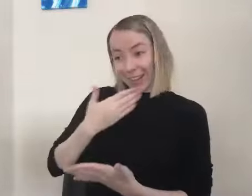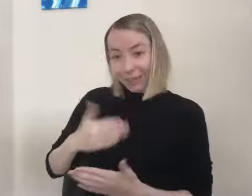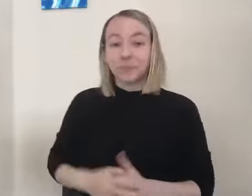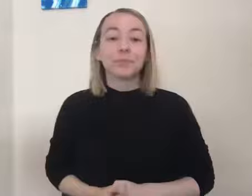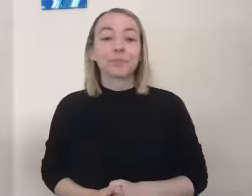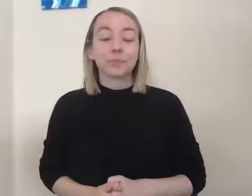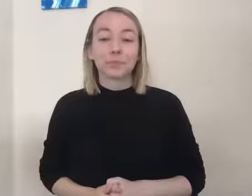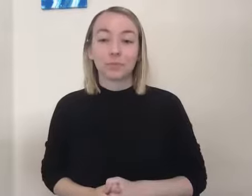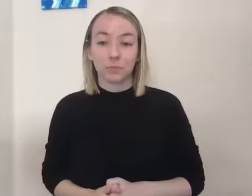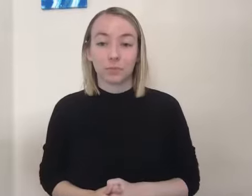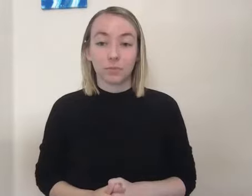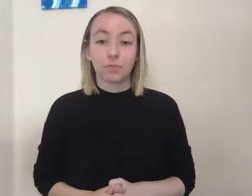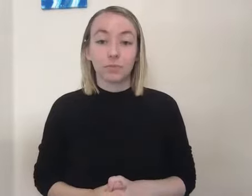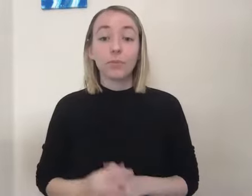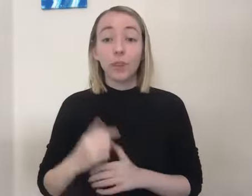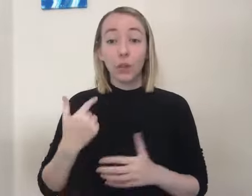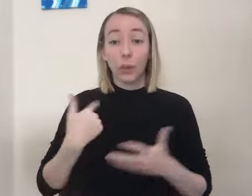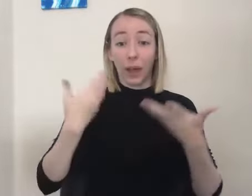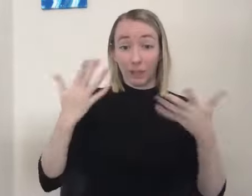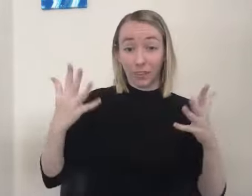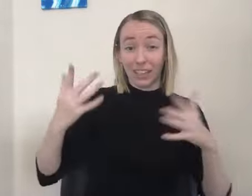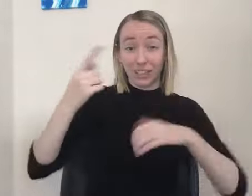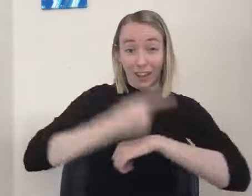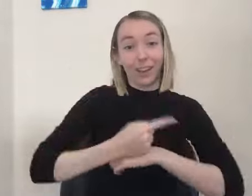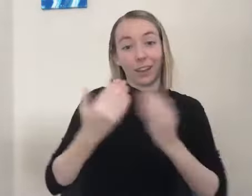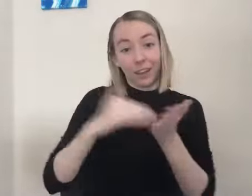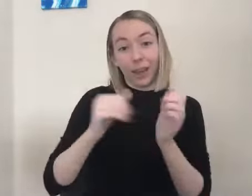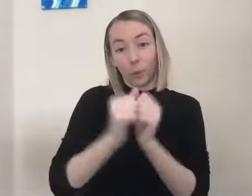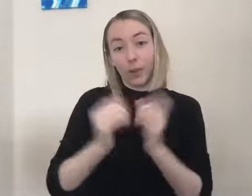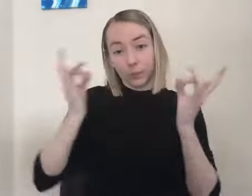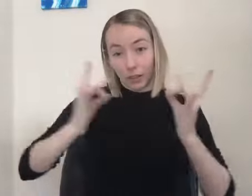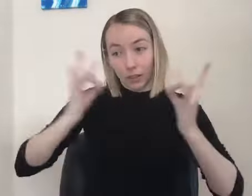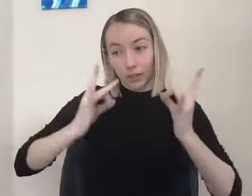I look over my night. When I'm you've got 1 minute left, honey.